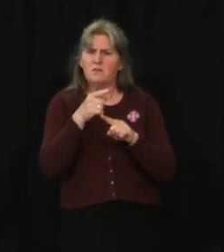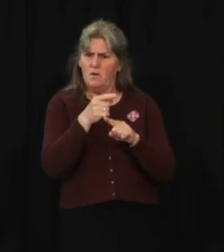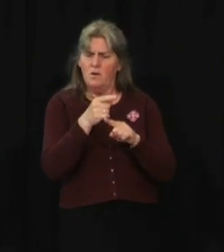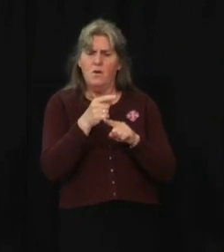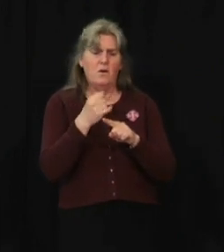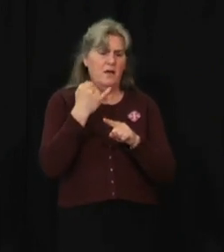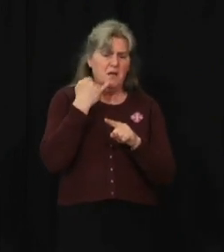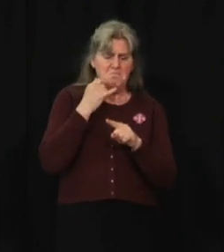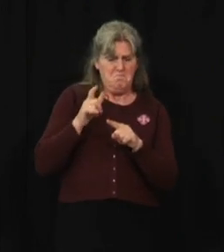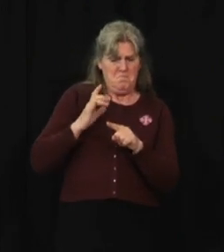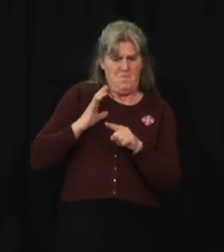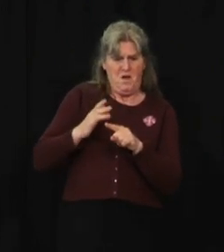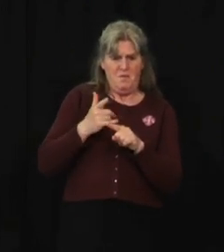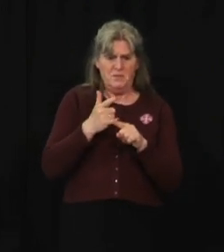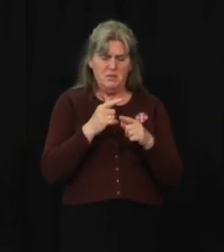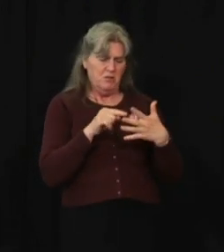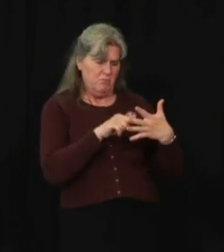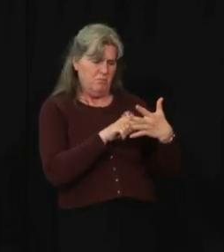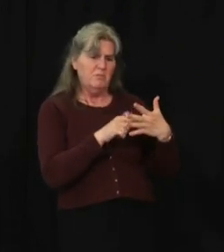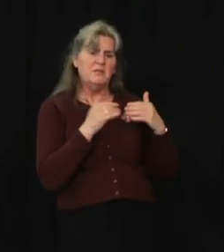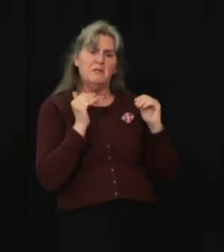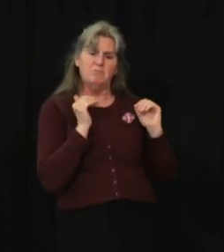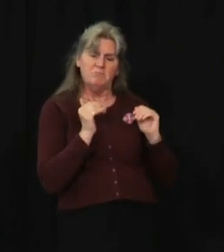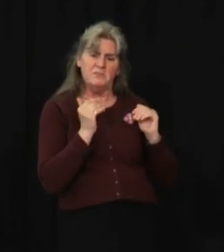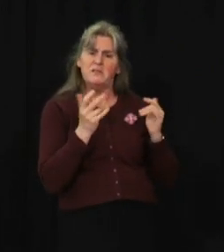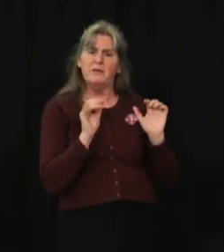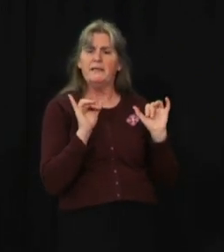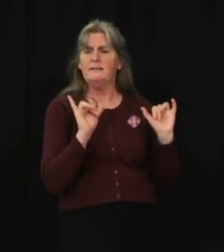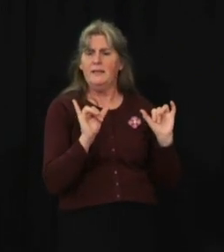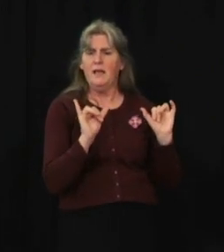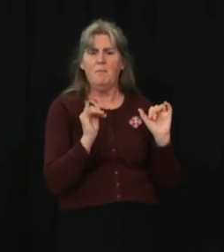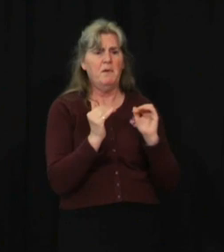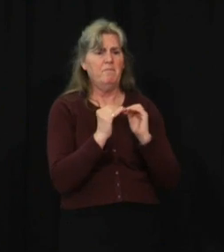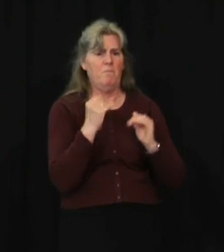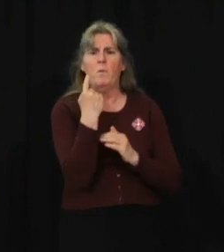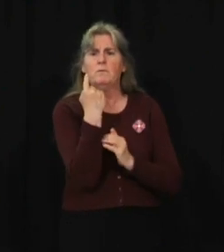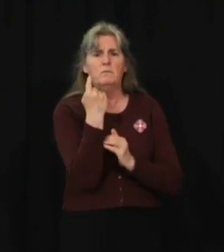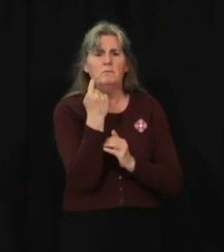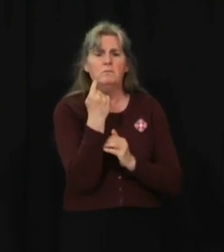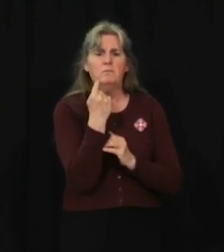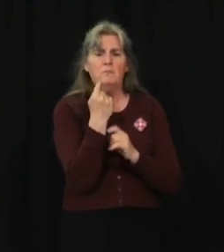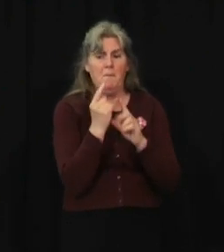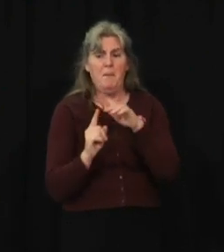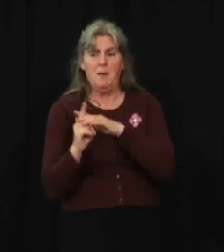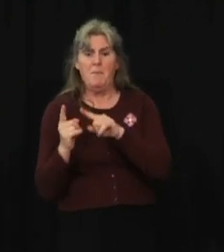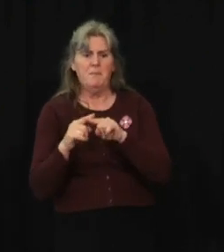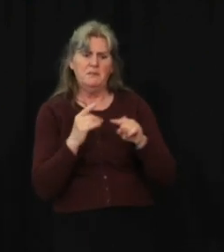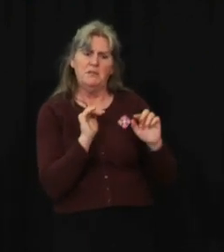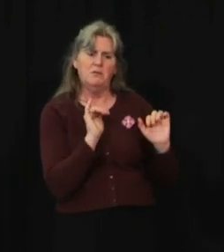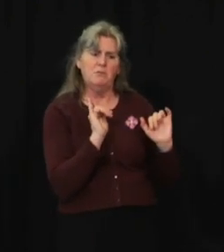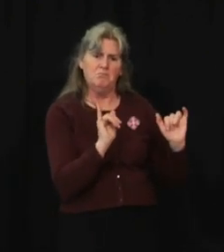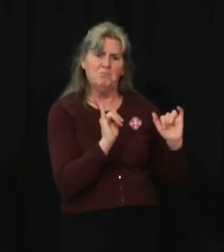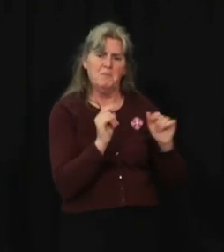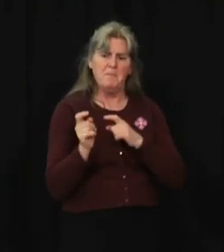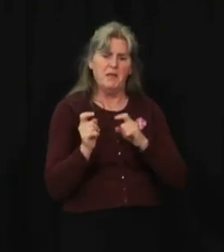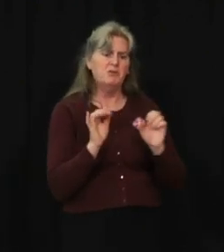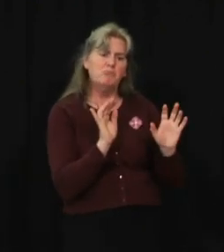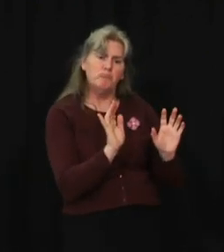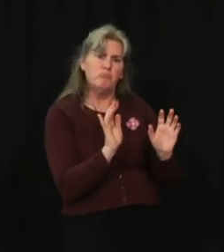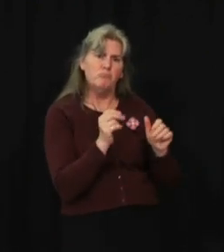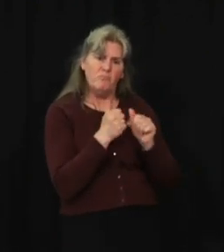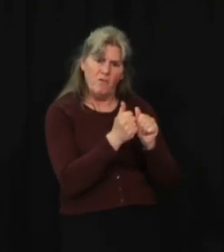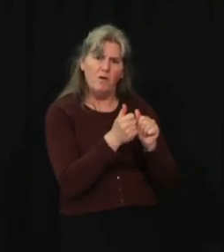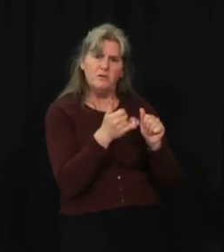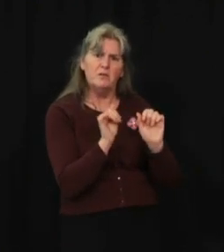tight, to stay where we are till we get more stability, more confidence, really with that overall framework